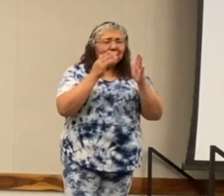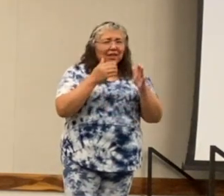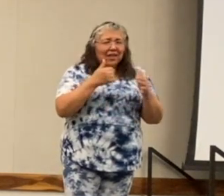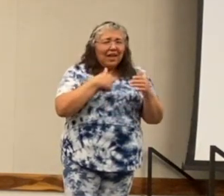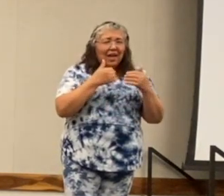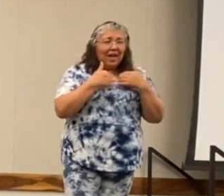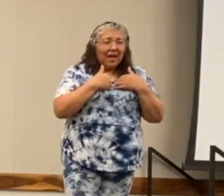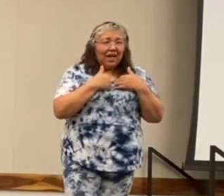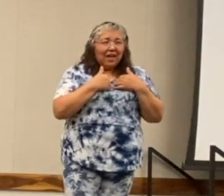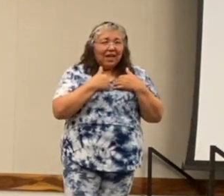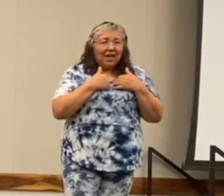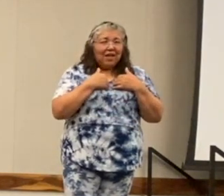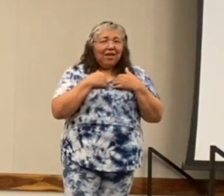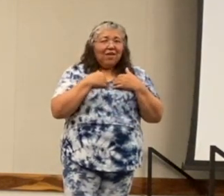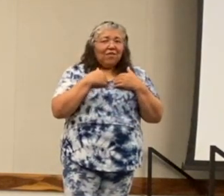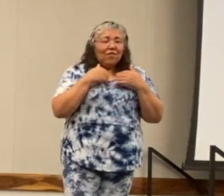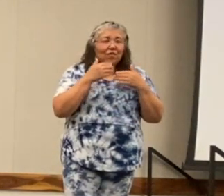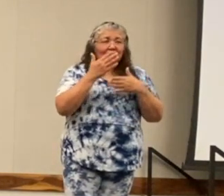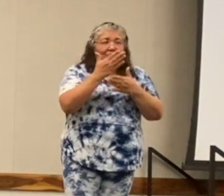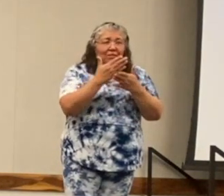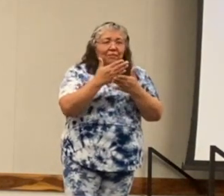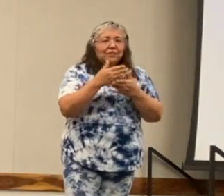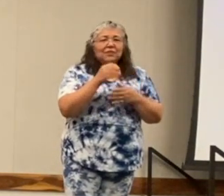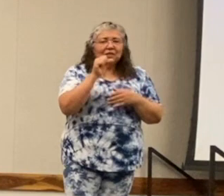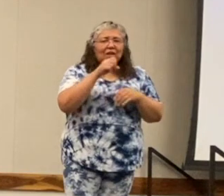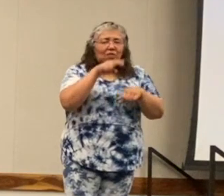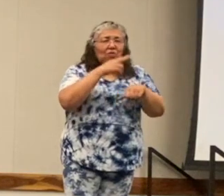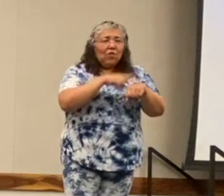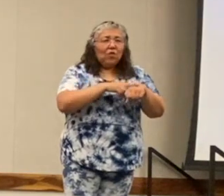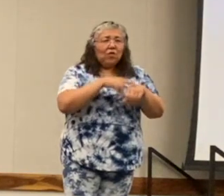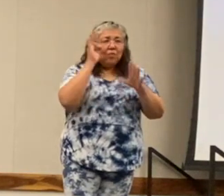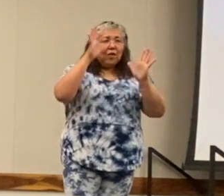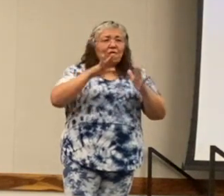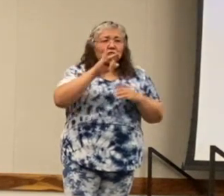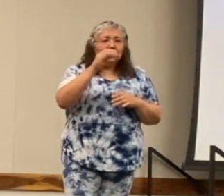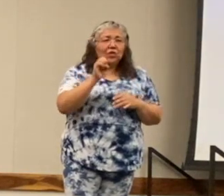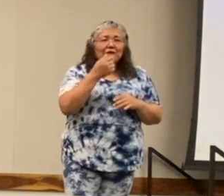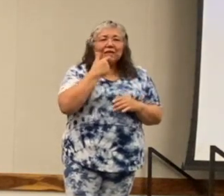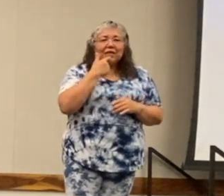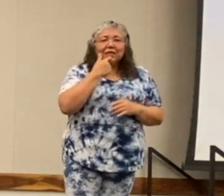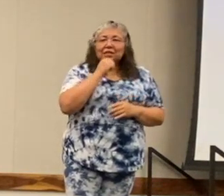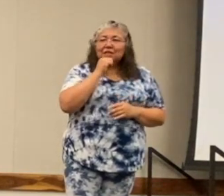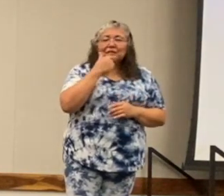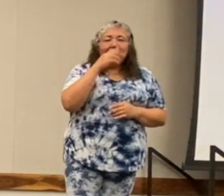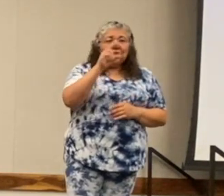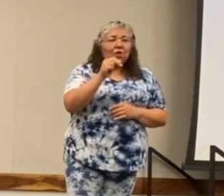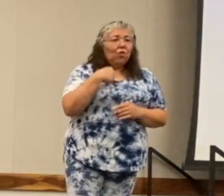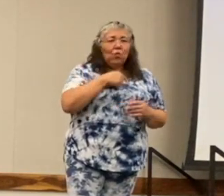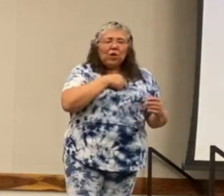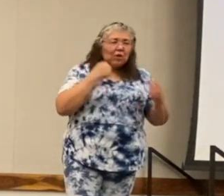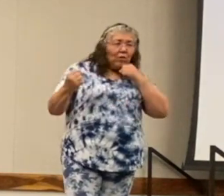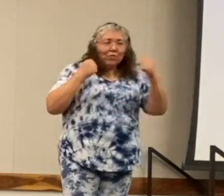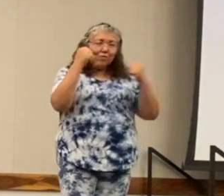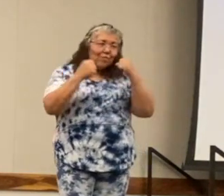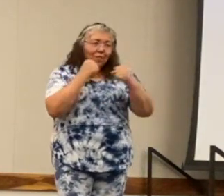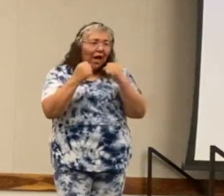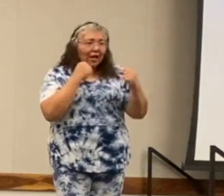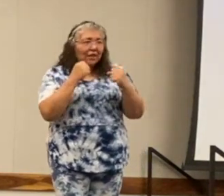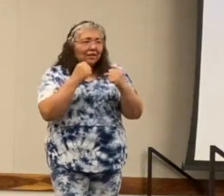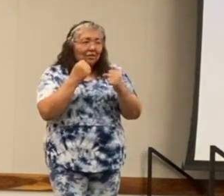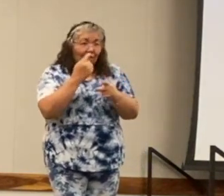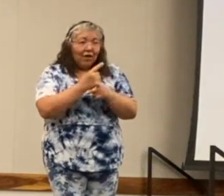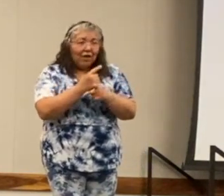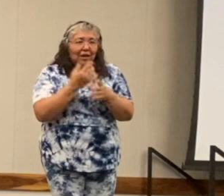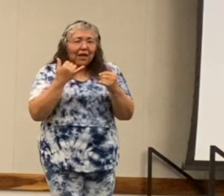have a Bible? Well, of course Pastor Joe is going to say yes. If he didn't say no, he and I would fight, right? So